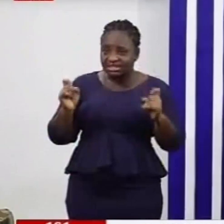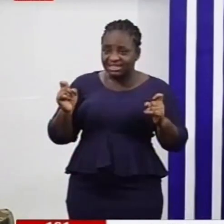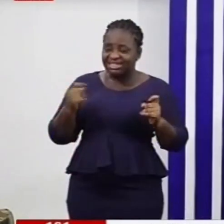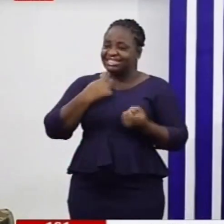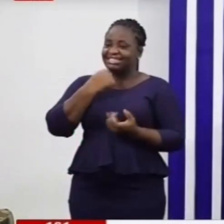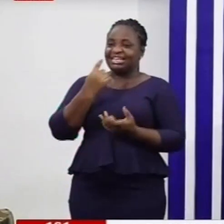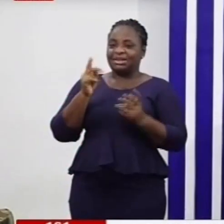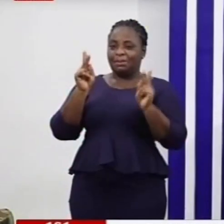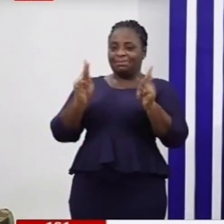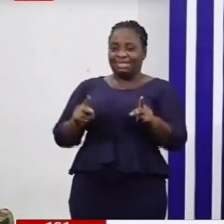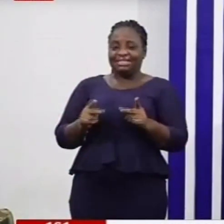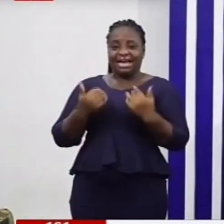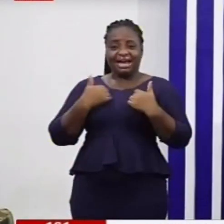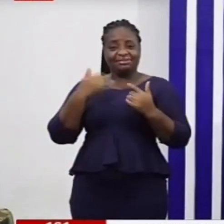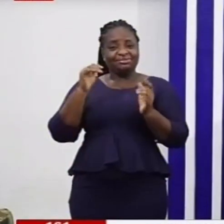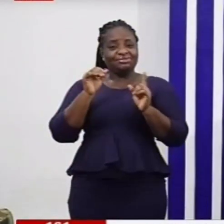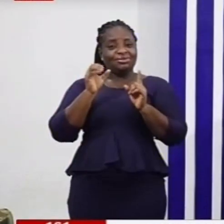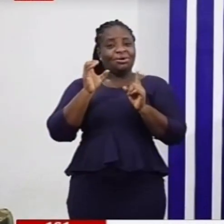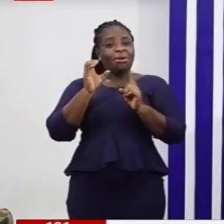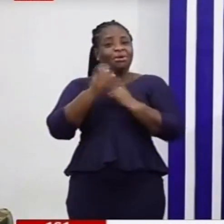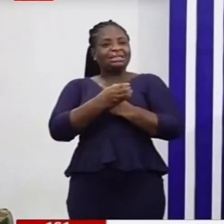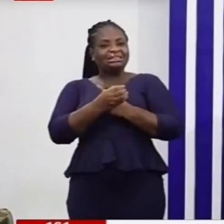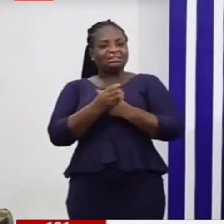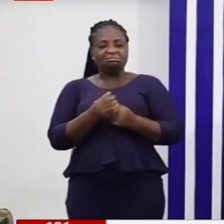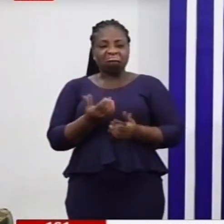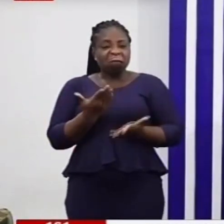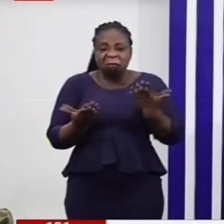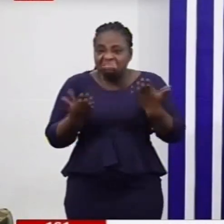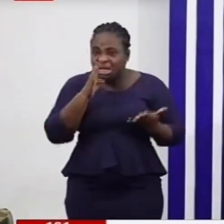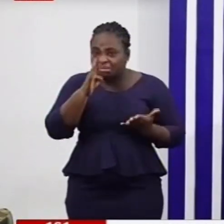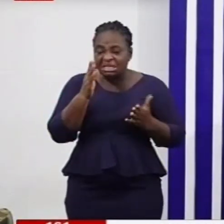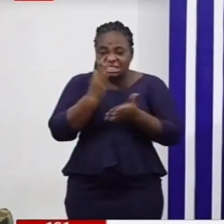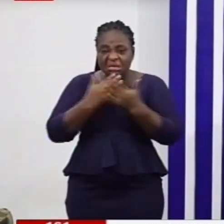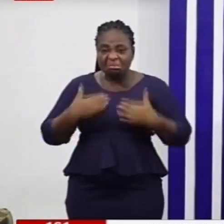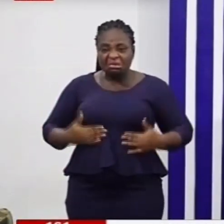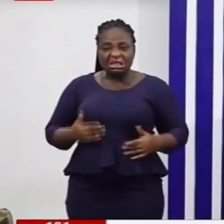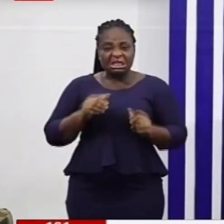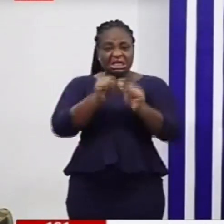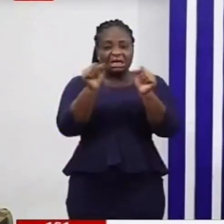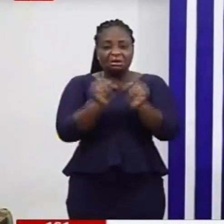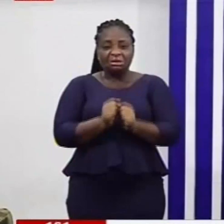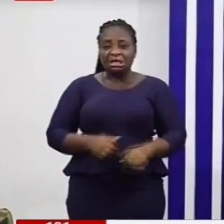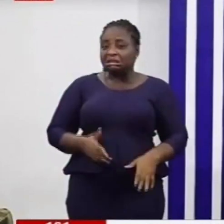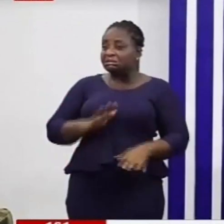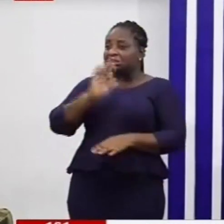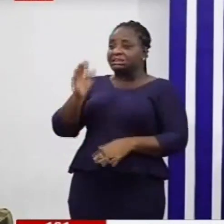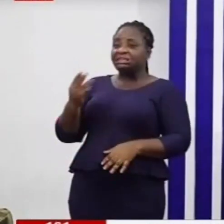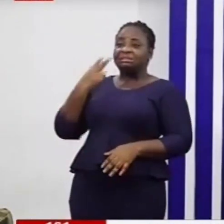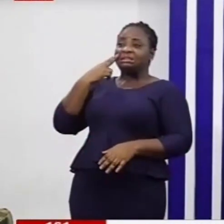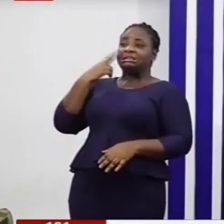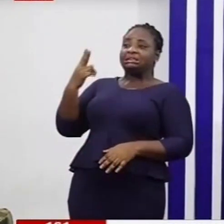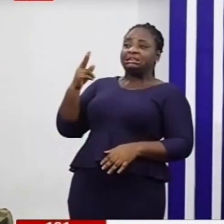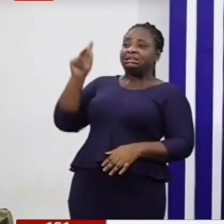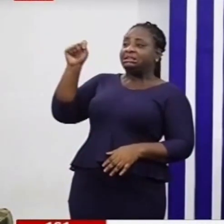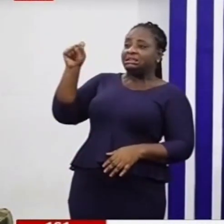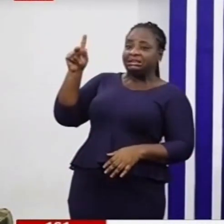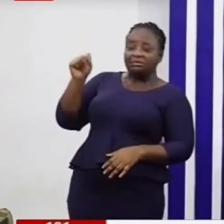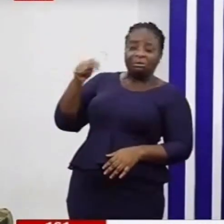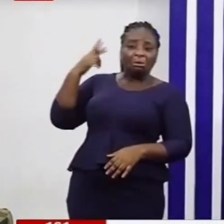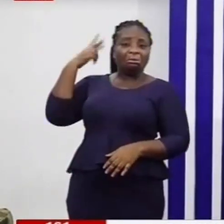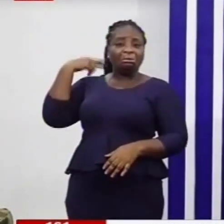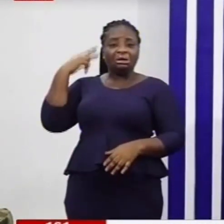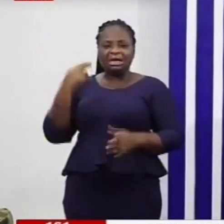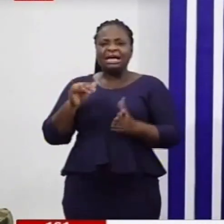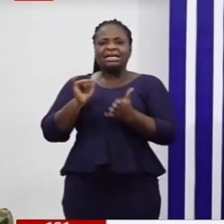that if persons have conditions, they should call 112, there may be somebody in a particular neighborhood who has not even paid attention or has not heard. So that